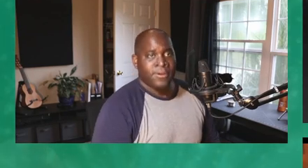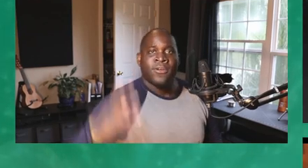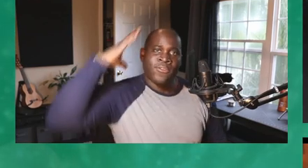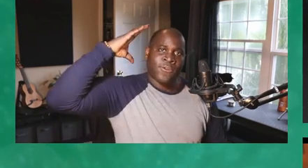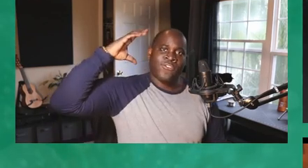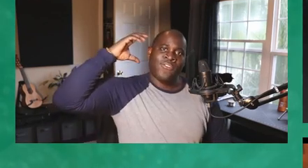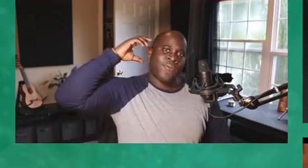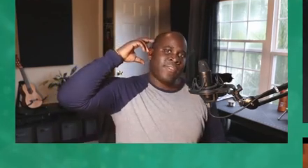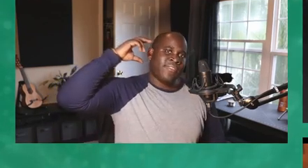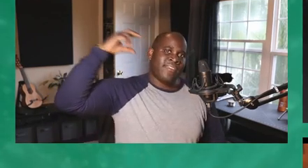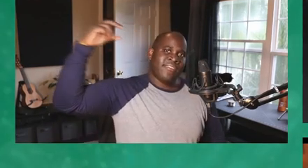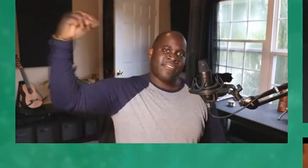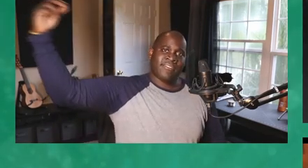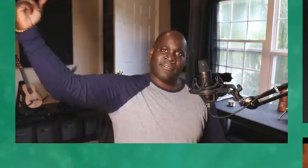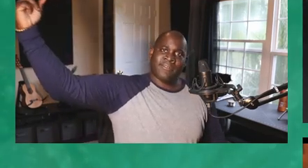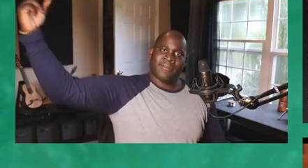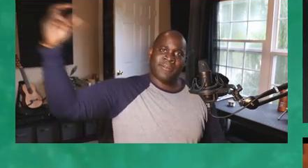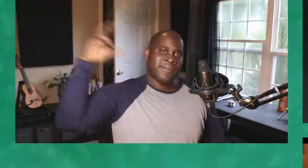elf. So she's doing